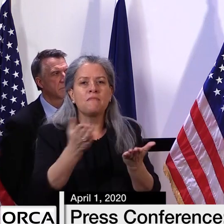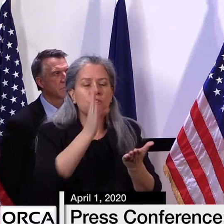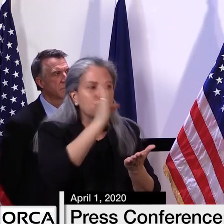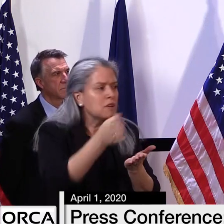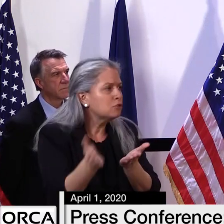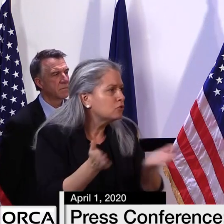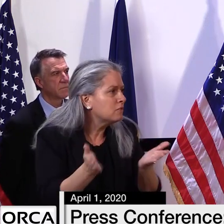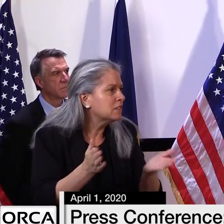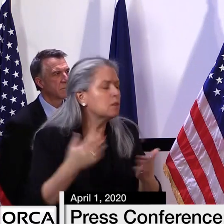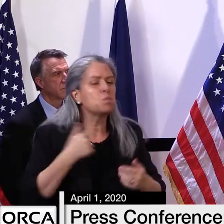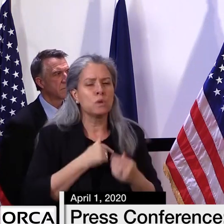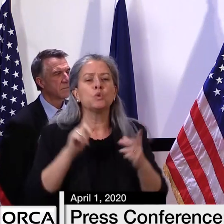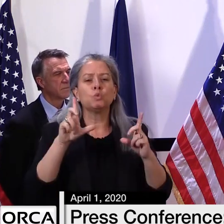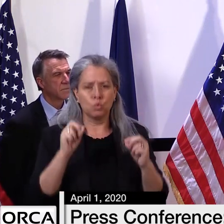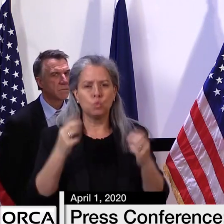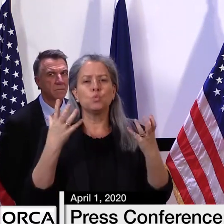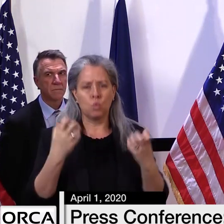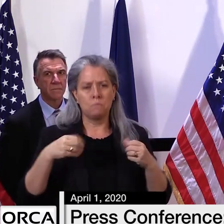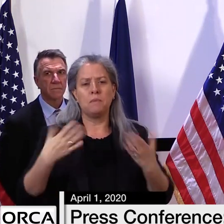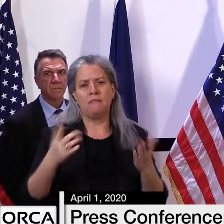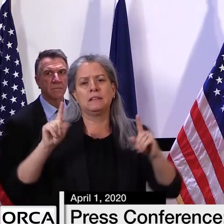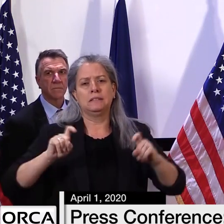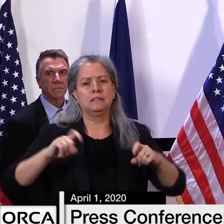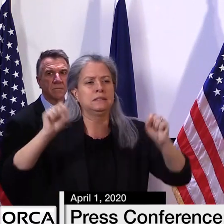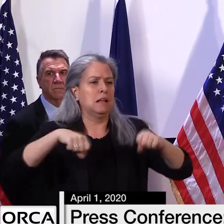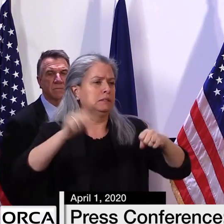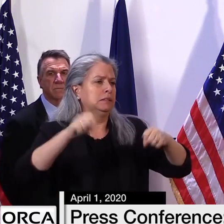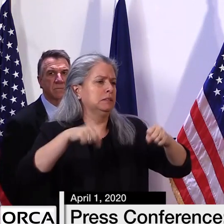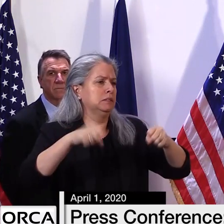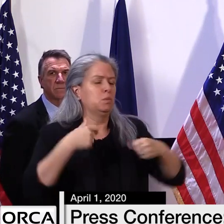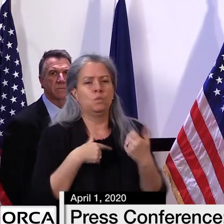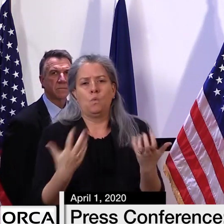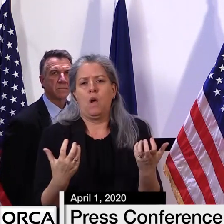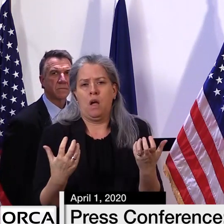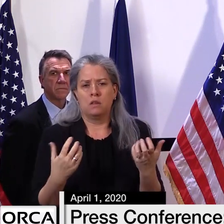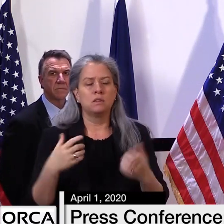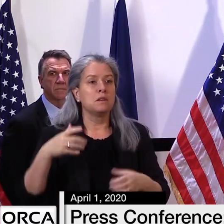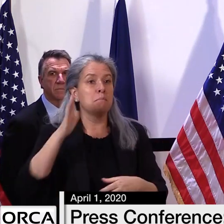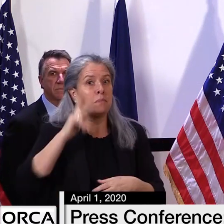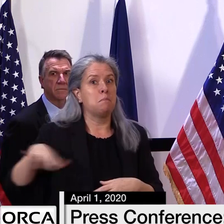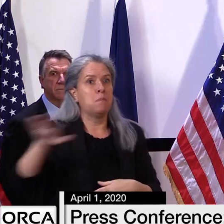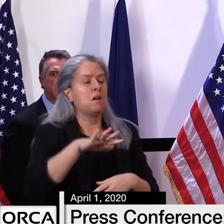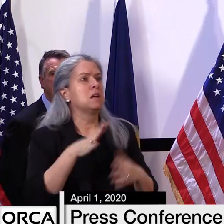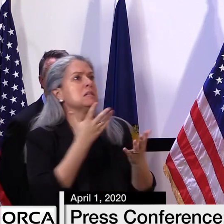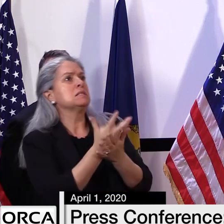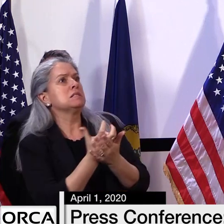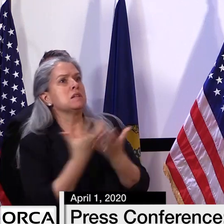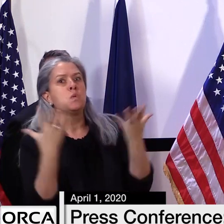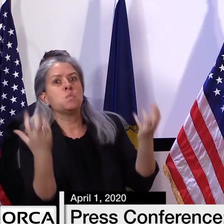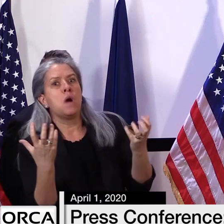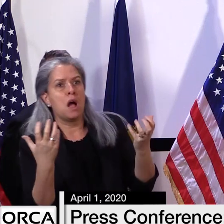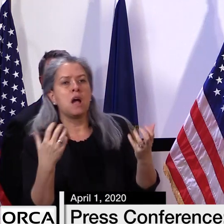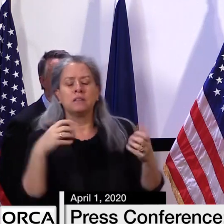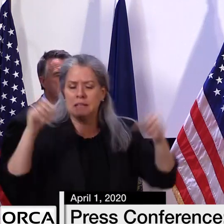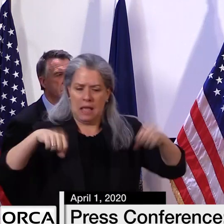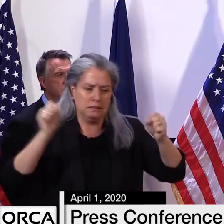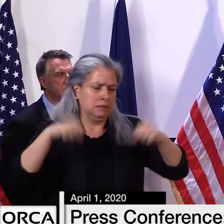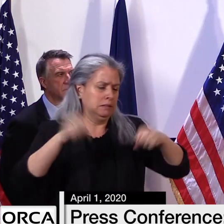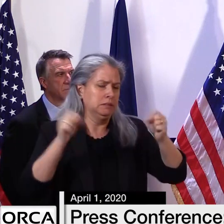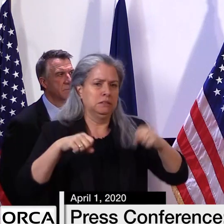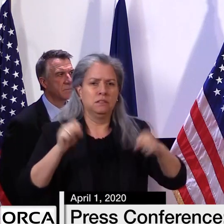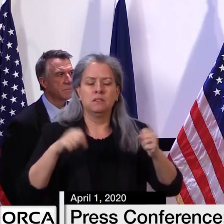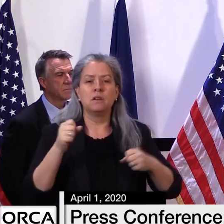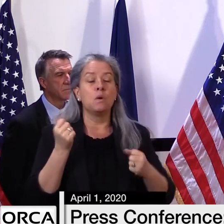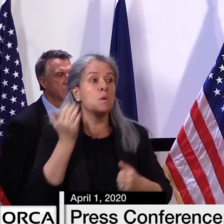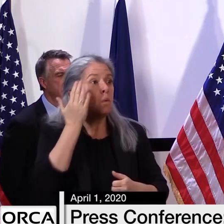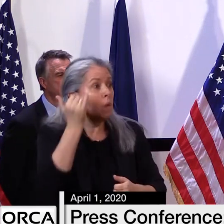public wants that testing, we believe, and we certainly want to provide that testing so that we can do a great job of making